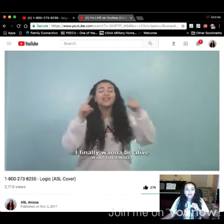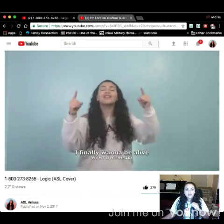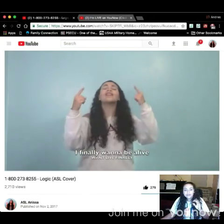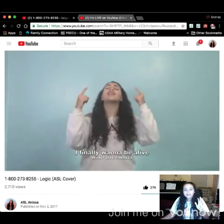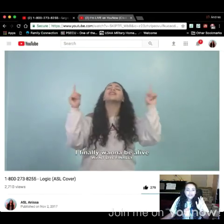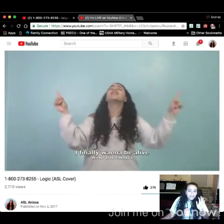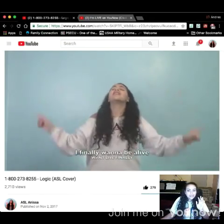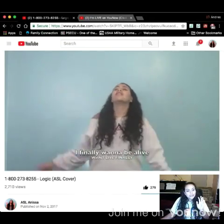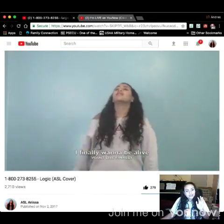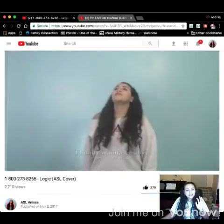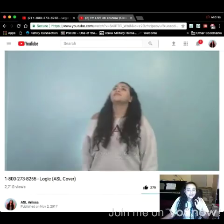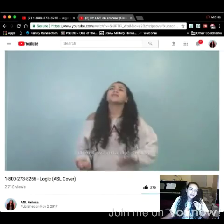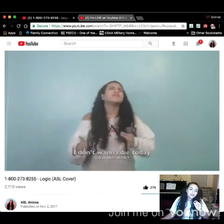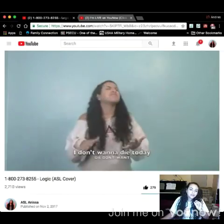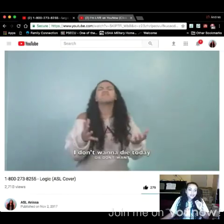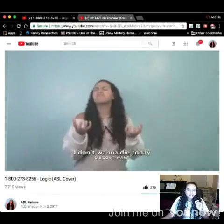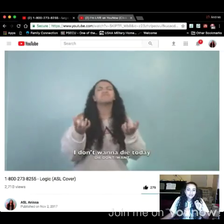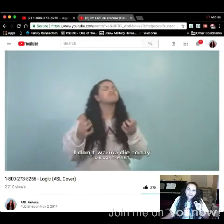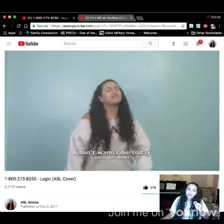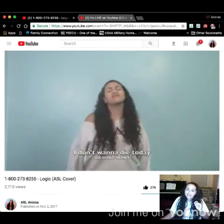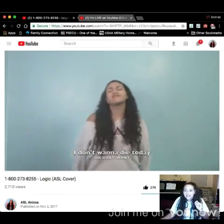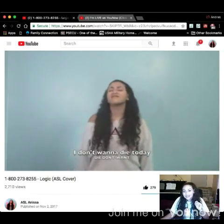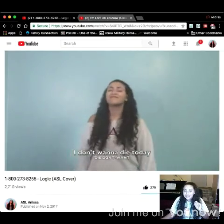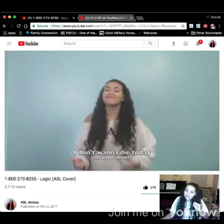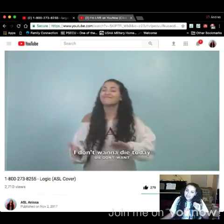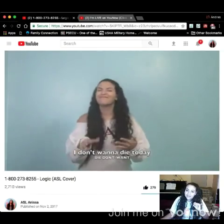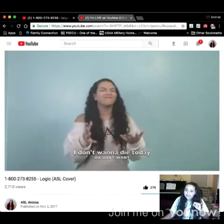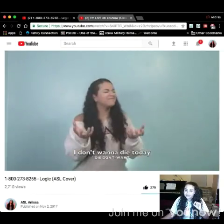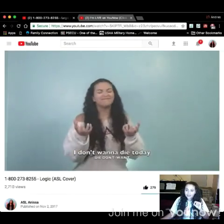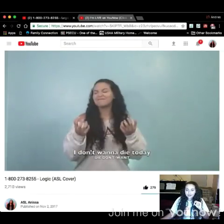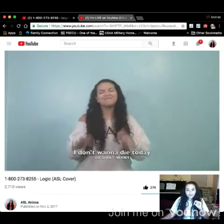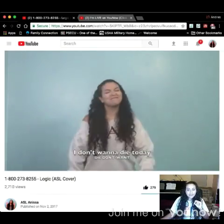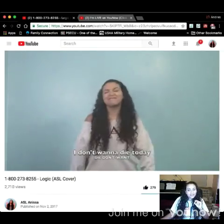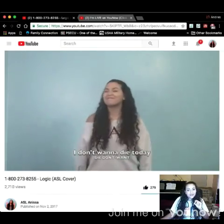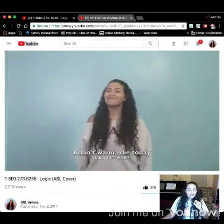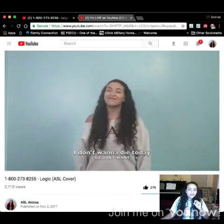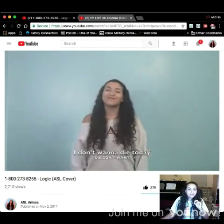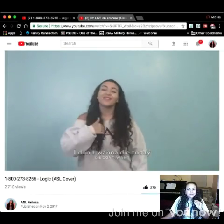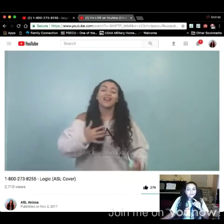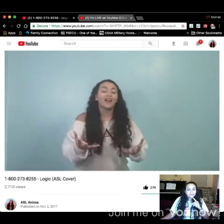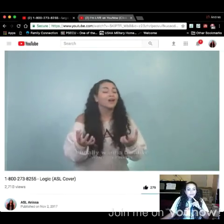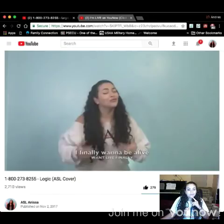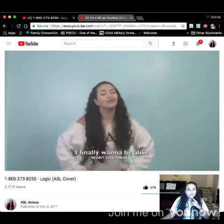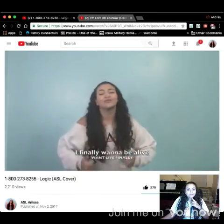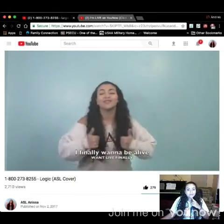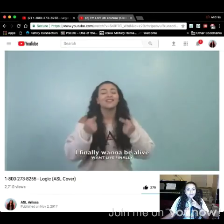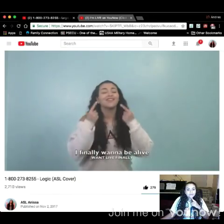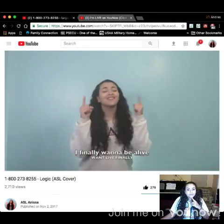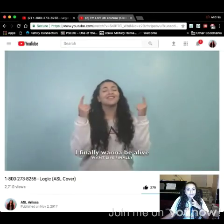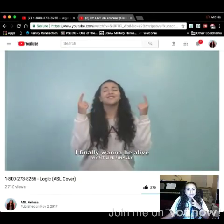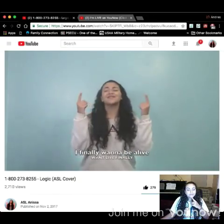I don't wanna be alive. I don't wanna die today. I don't wanna die.